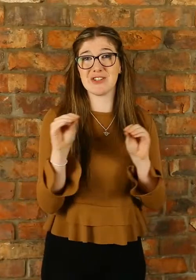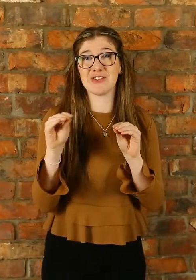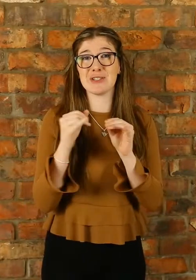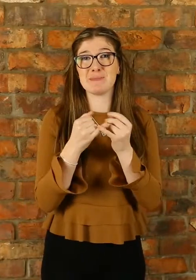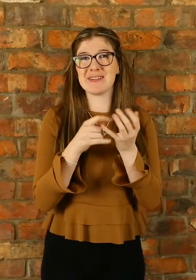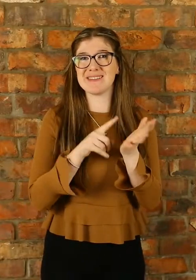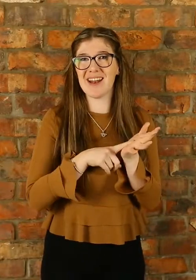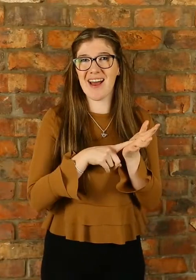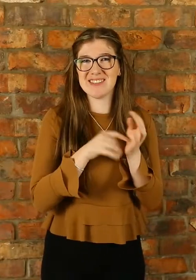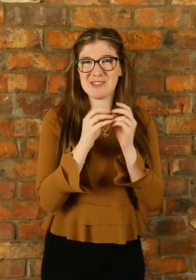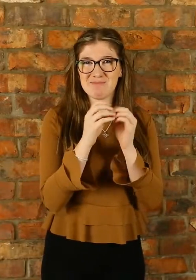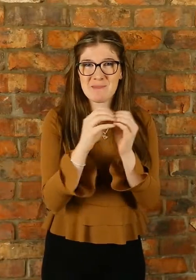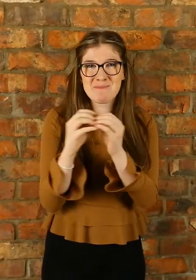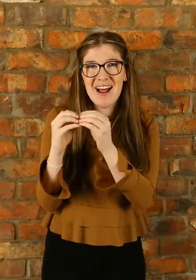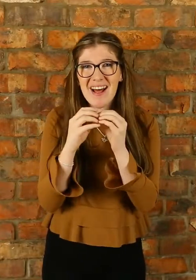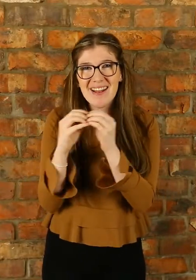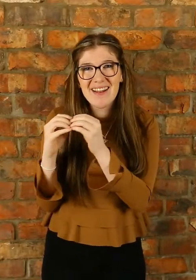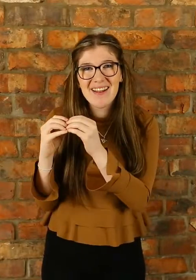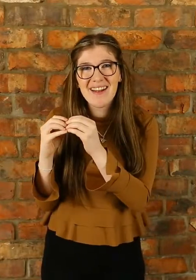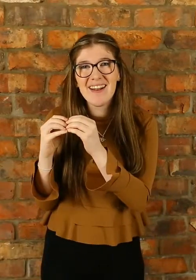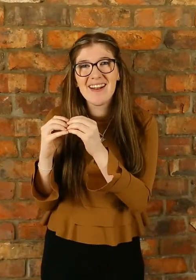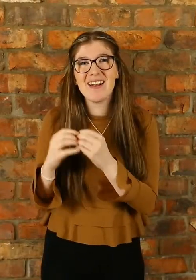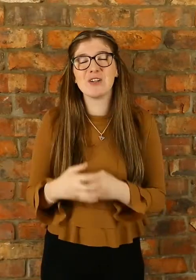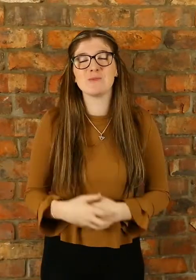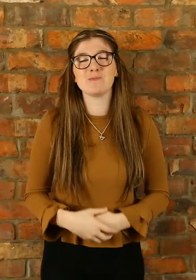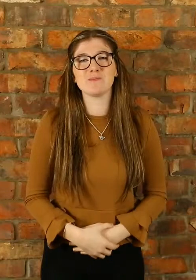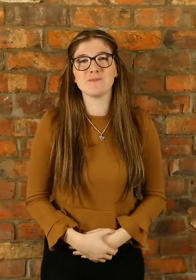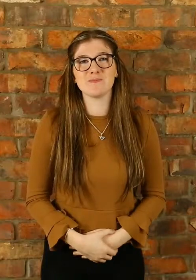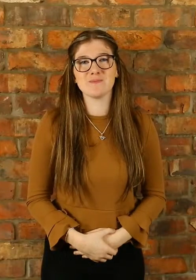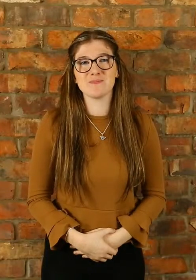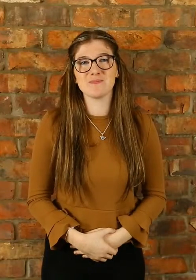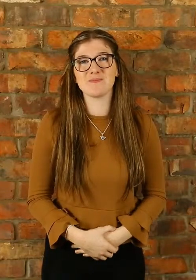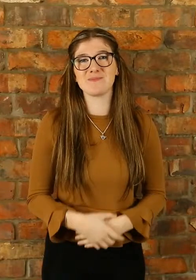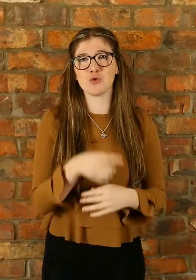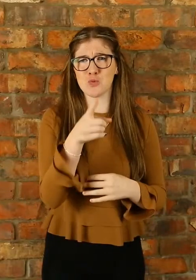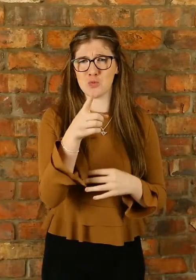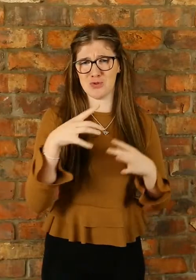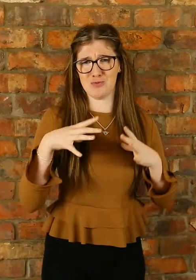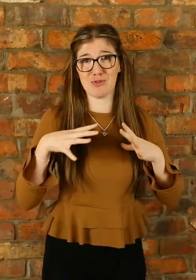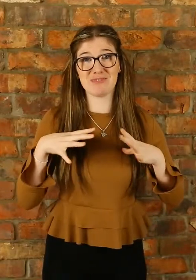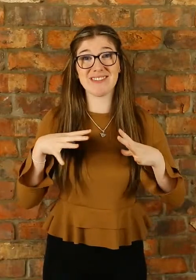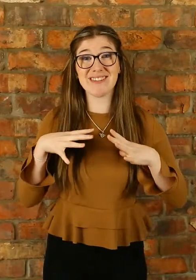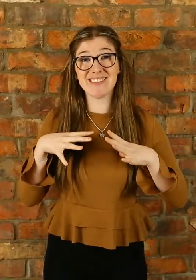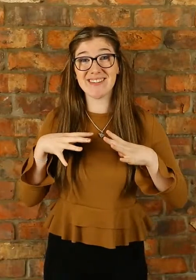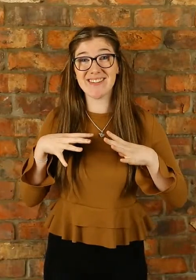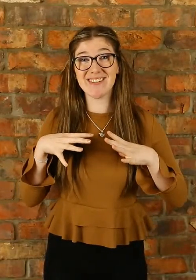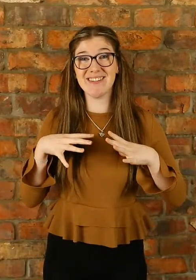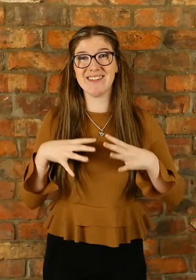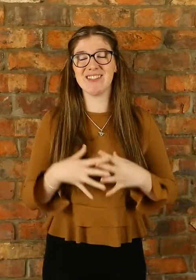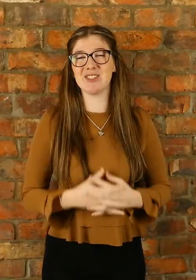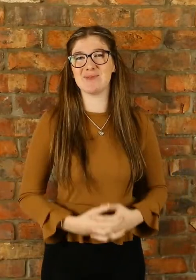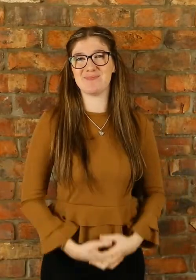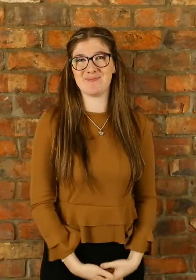Okay, so now are you ready to learn some BSL? We're going to first of all learn the alphabet. I hope you're all